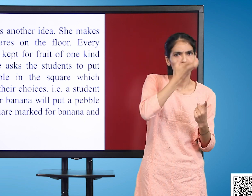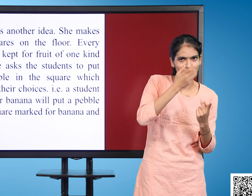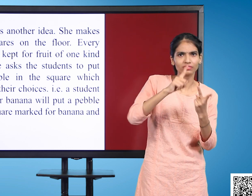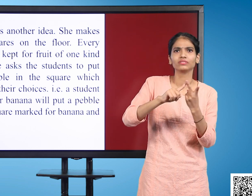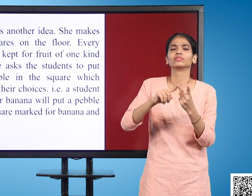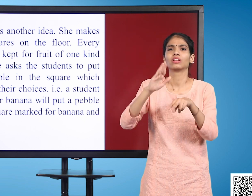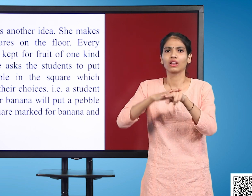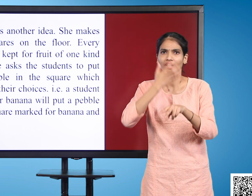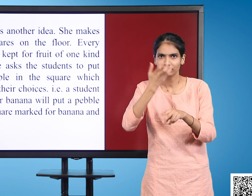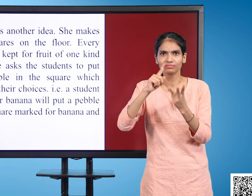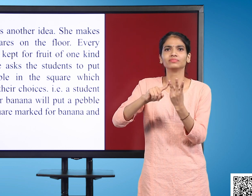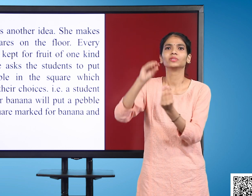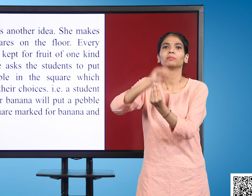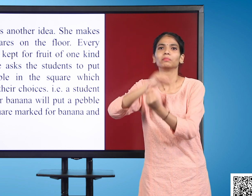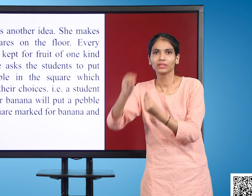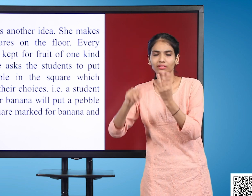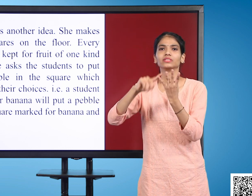of one kind only.